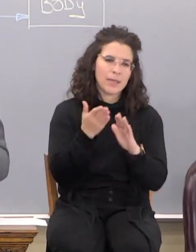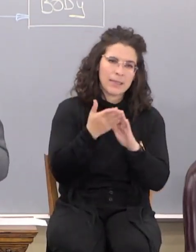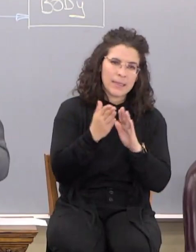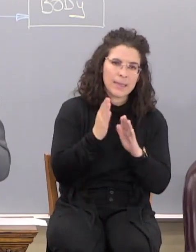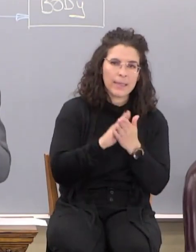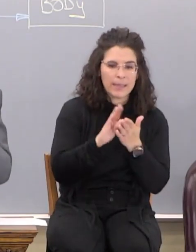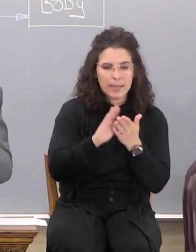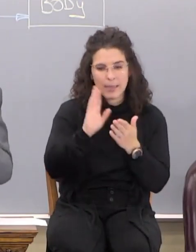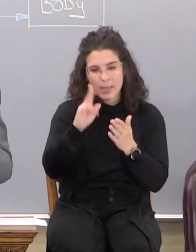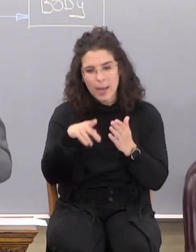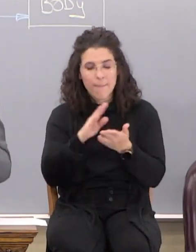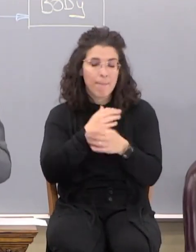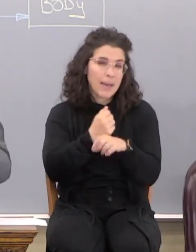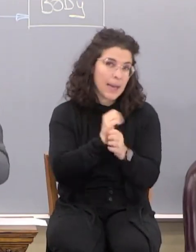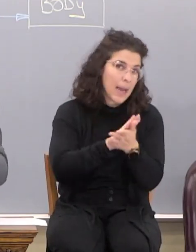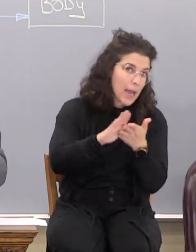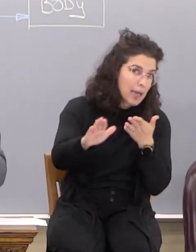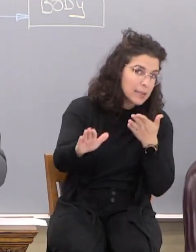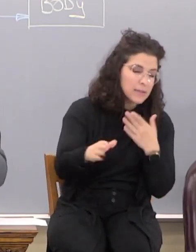up, made it nice.